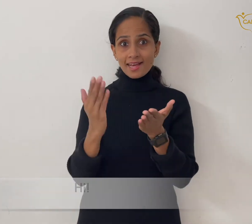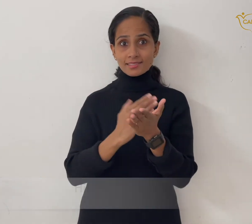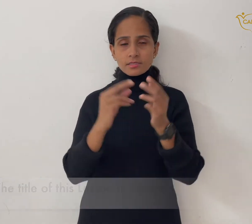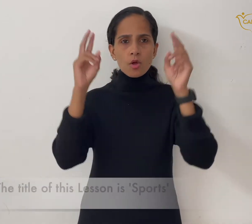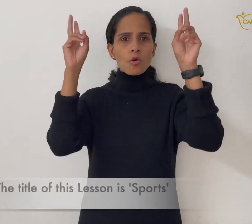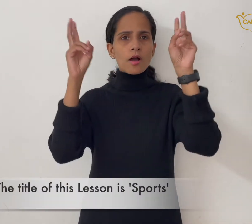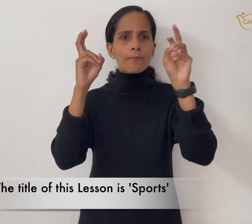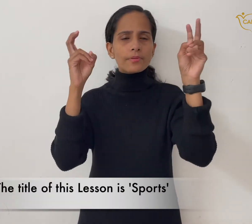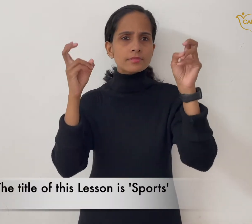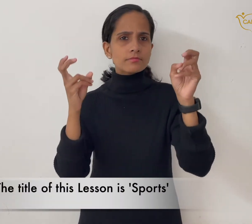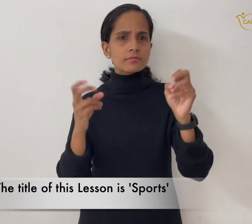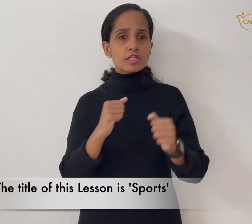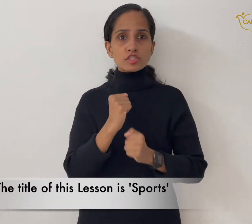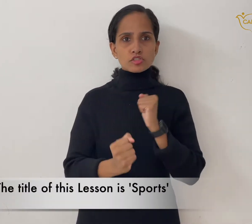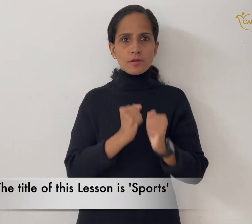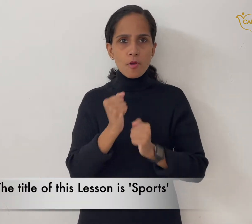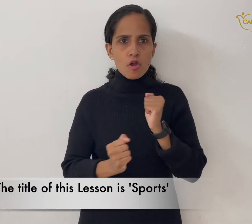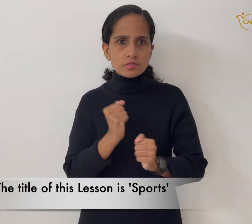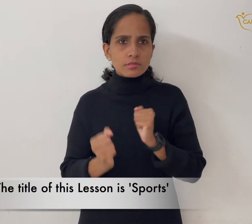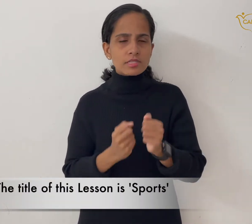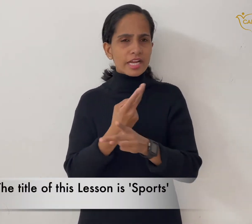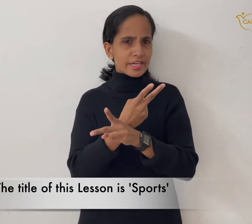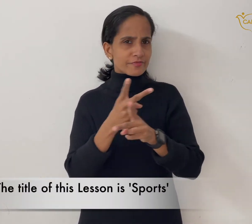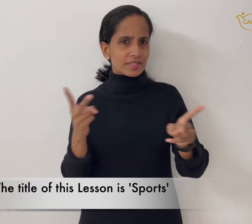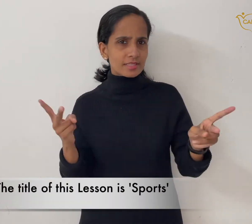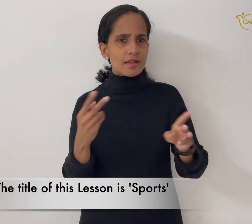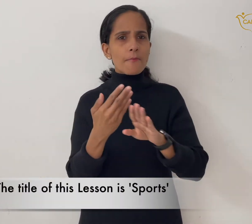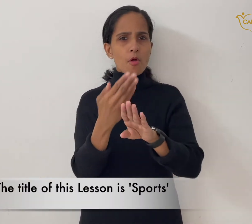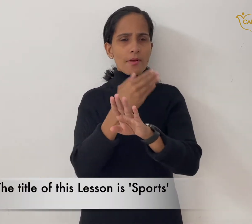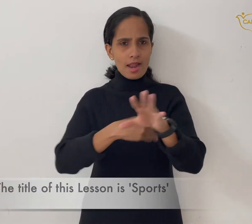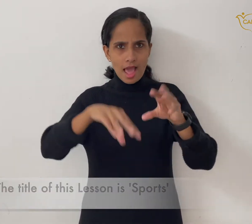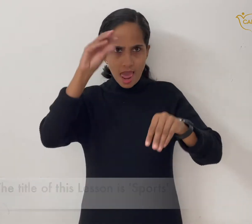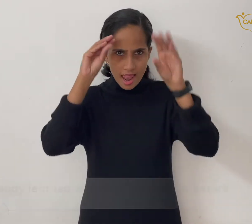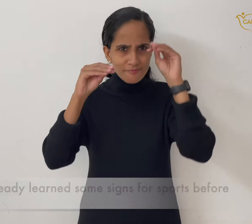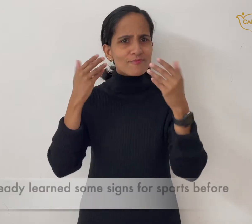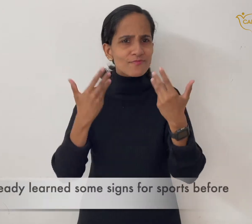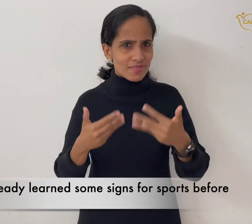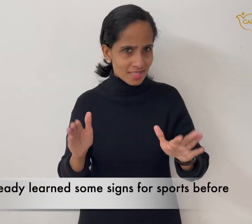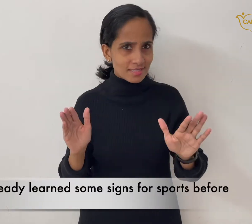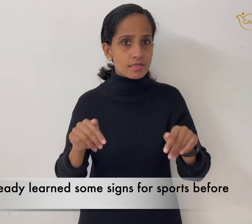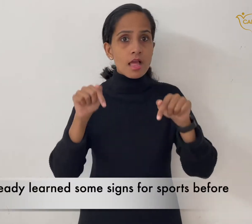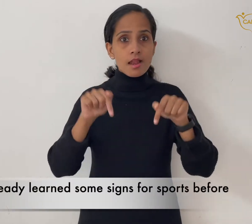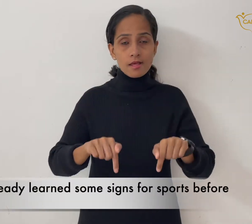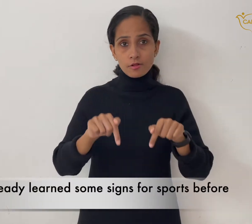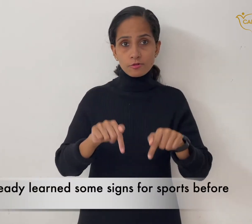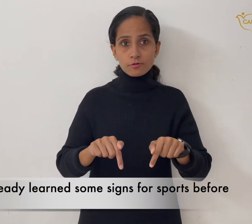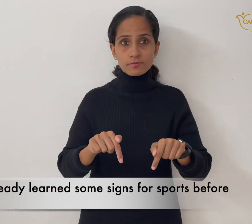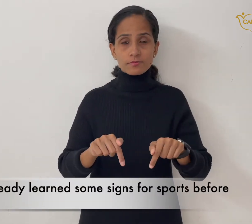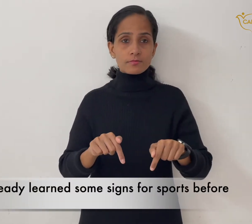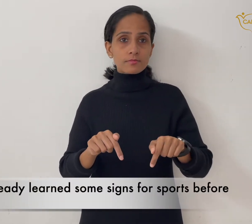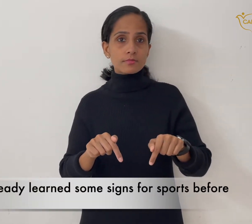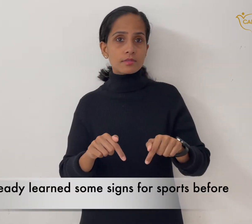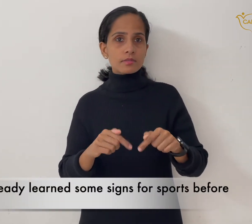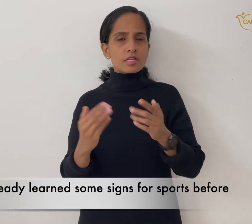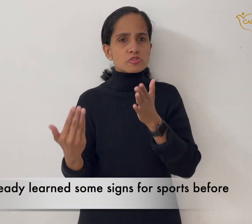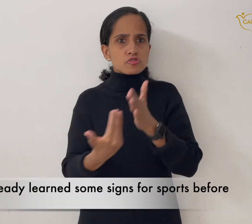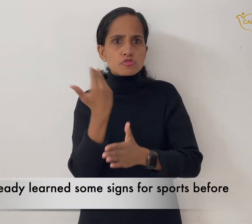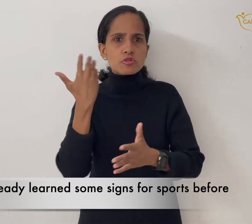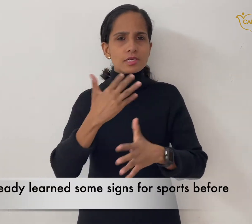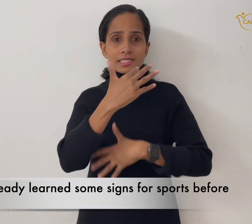The title of this lesson is Sports. We had already learned some signs